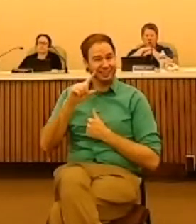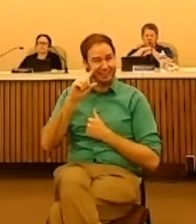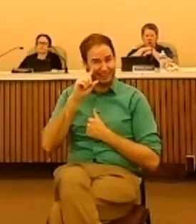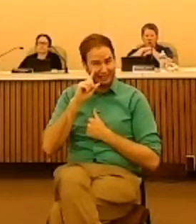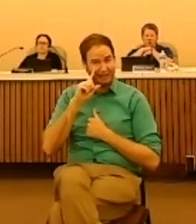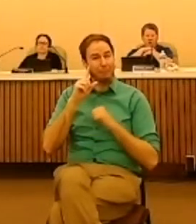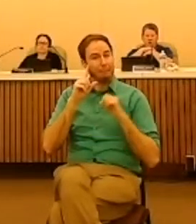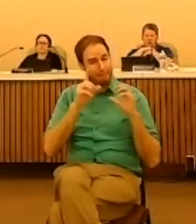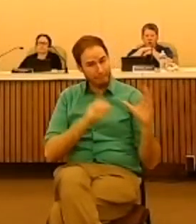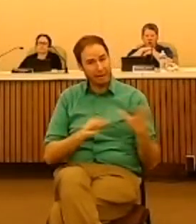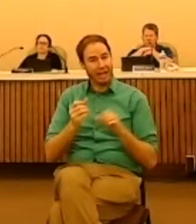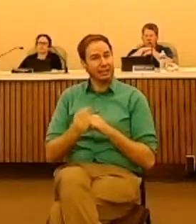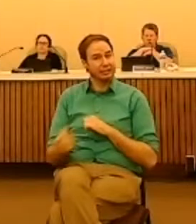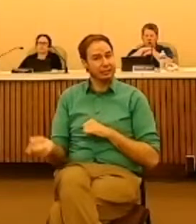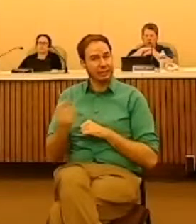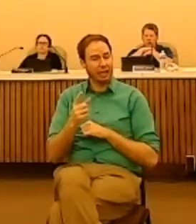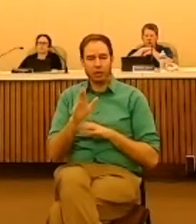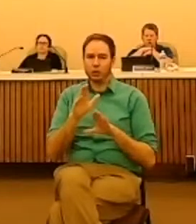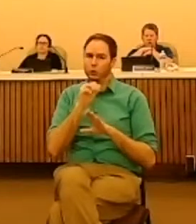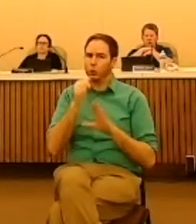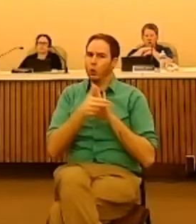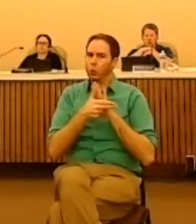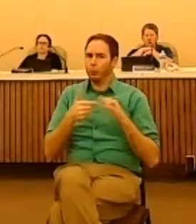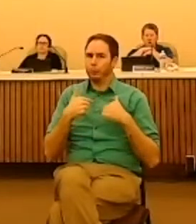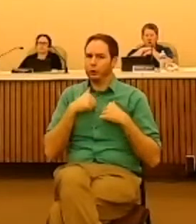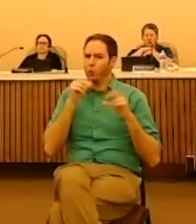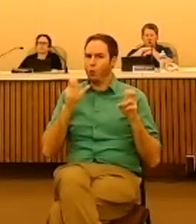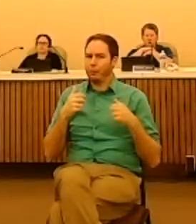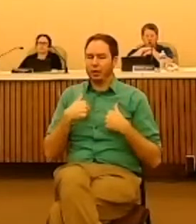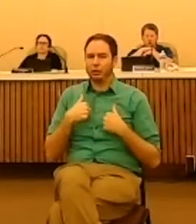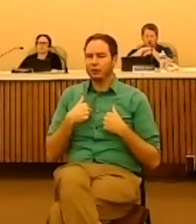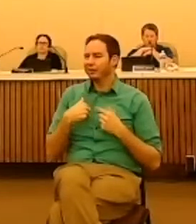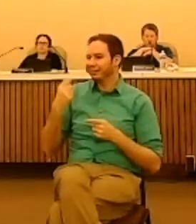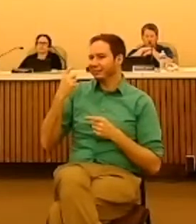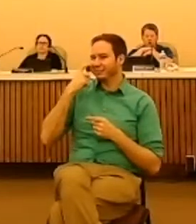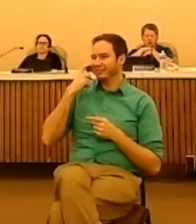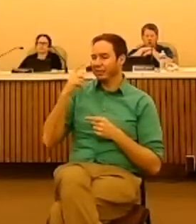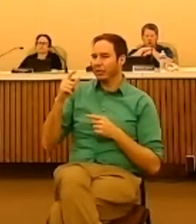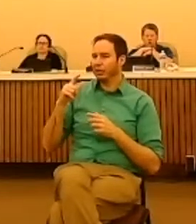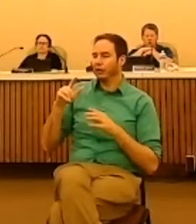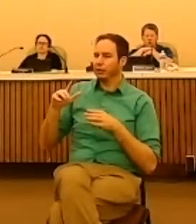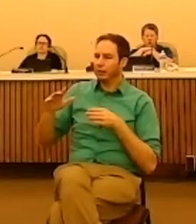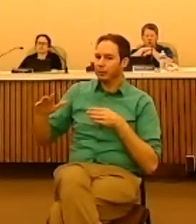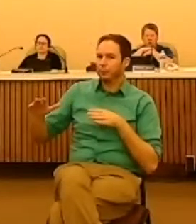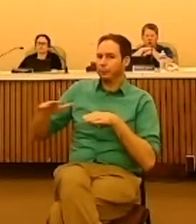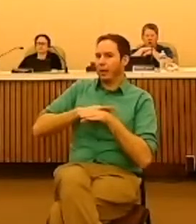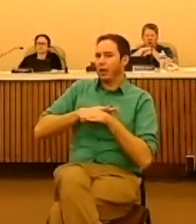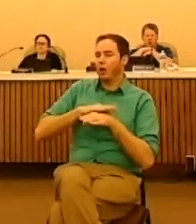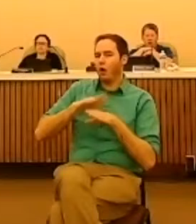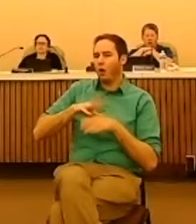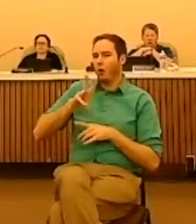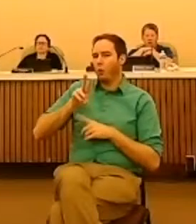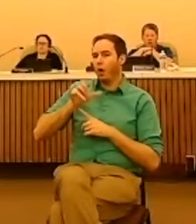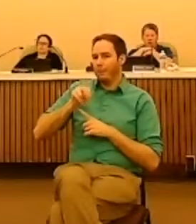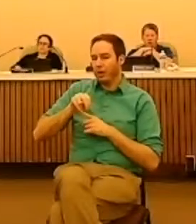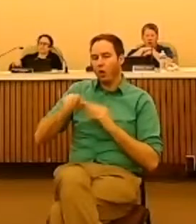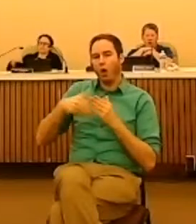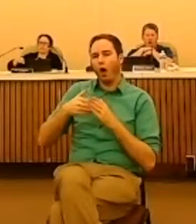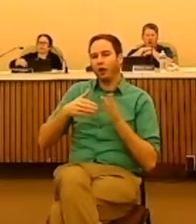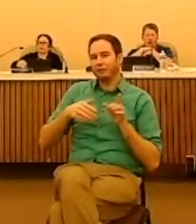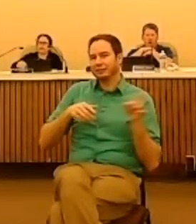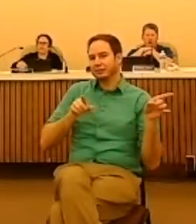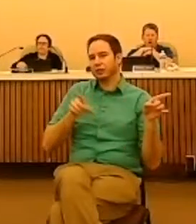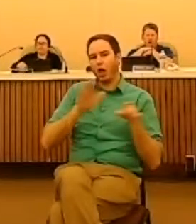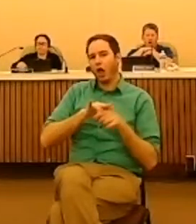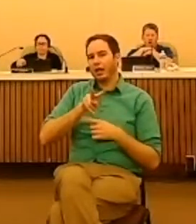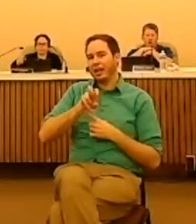was planned for next year, but don't quote me on that. Yeah, because they just got done paving Wallman and all the side streets off of Nevins. Part of